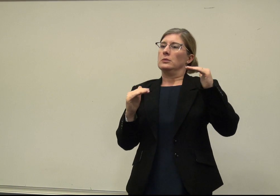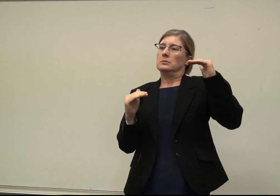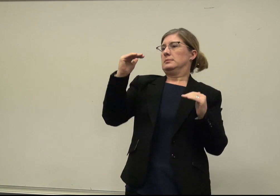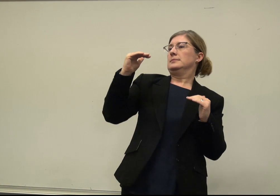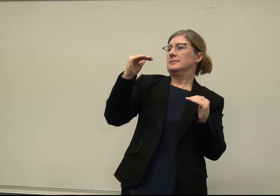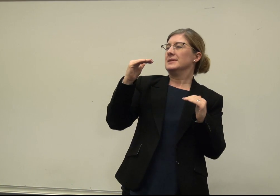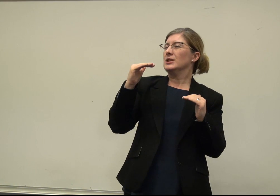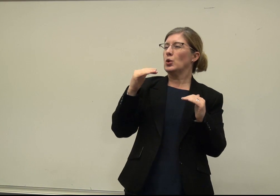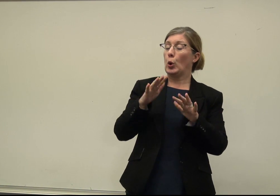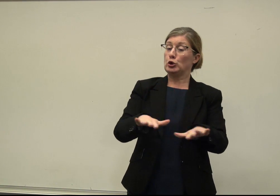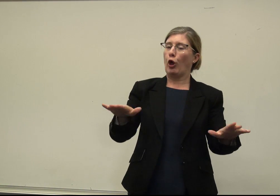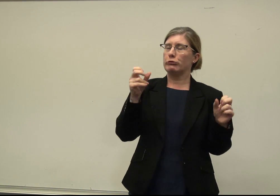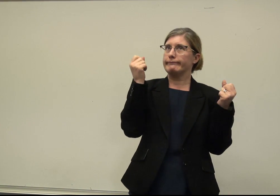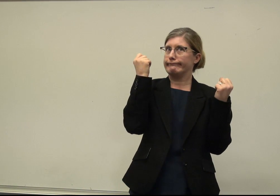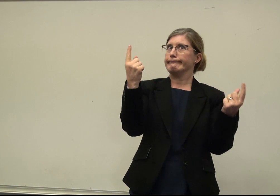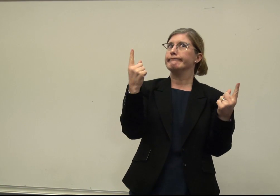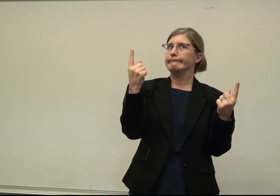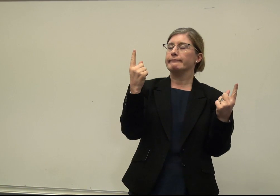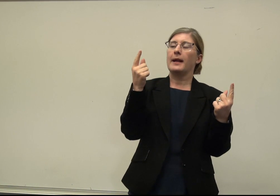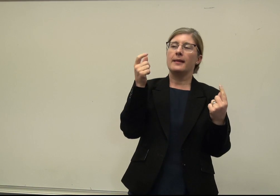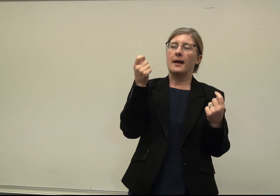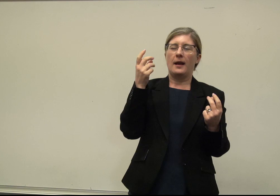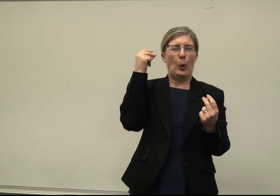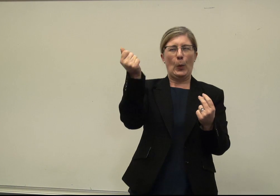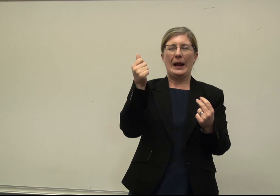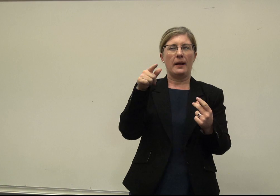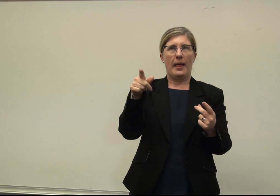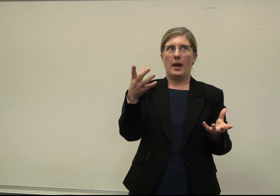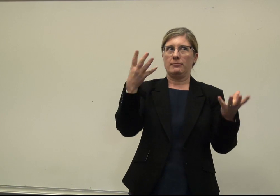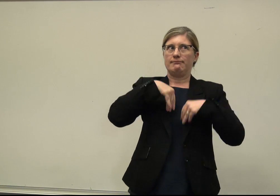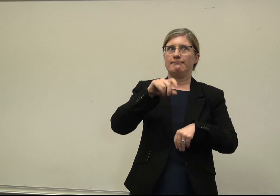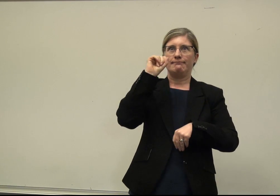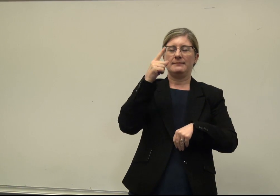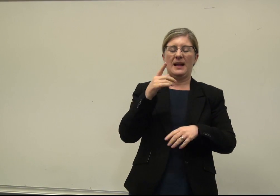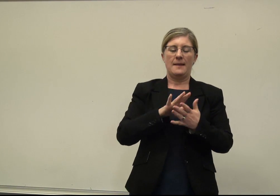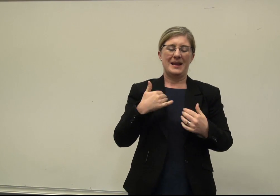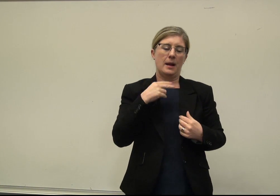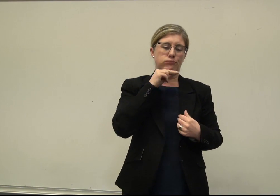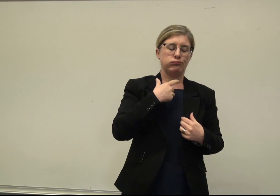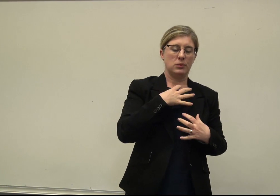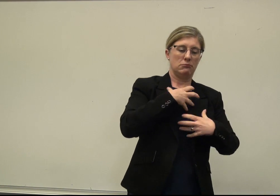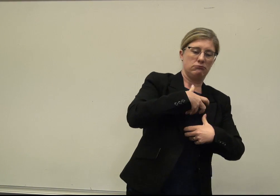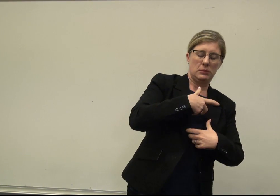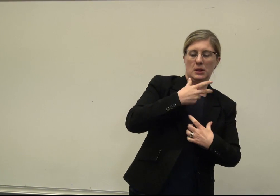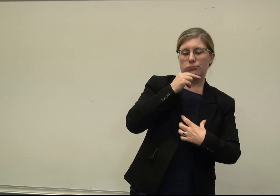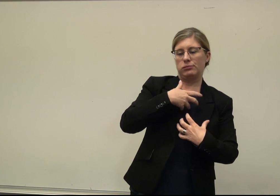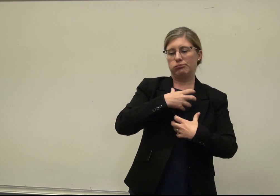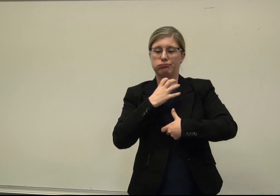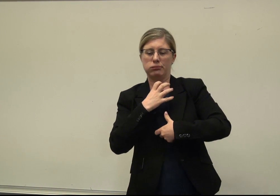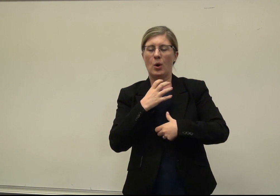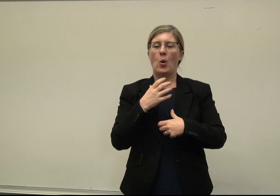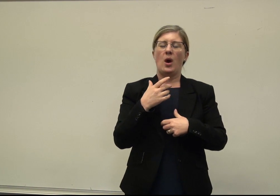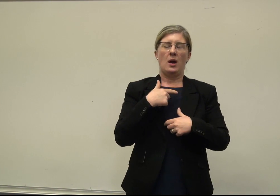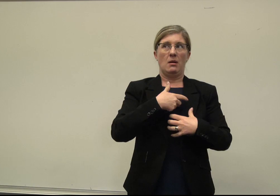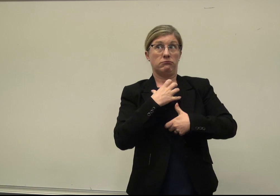very soon. If people think that, either one of their languages is not particularly nice or good